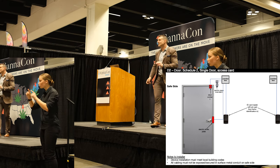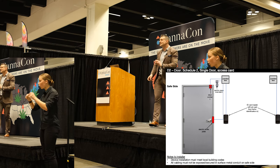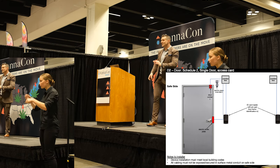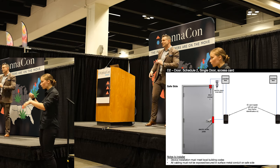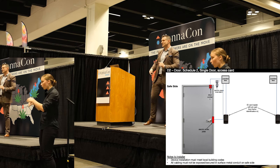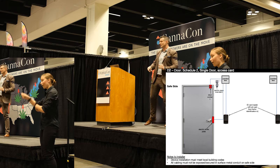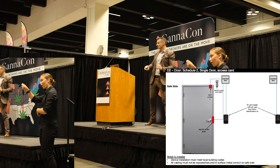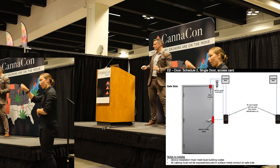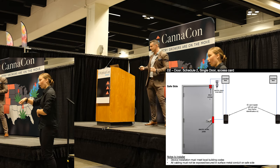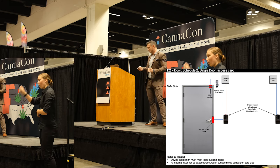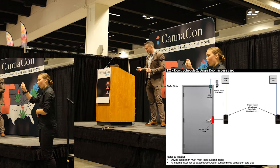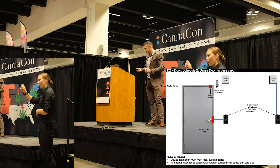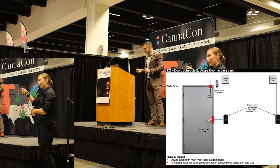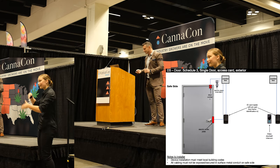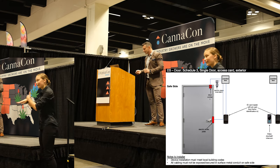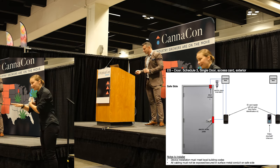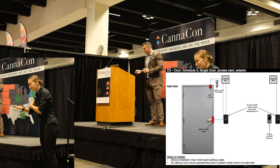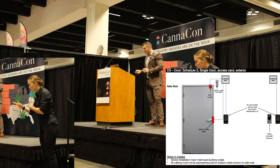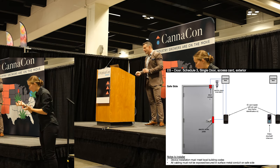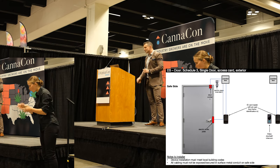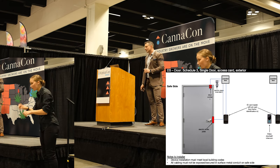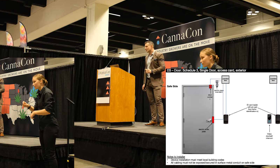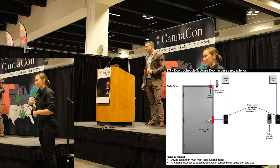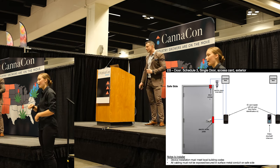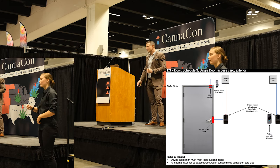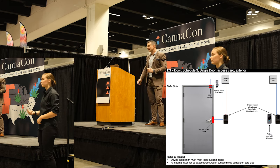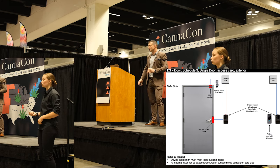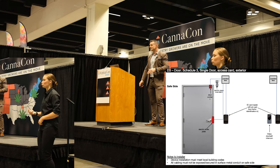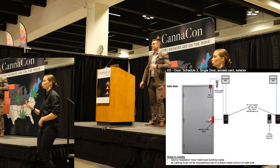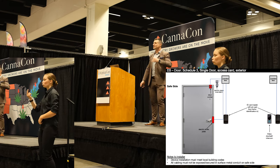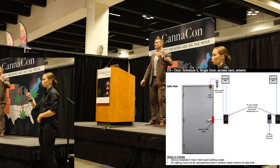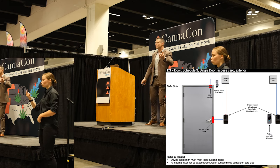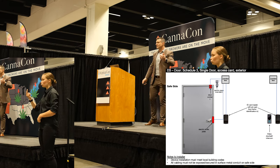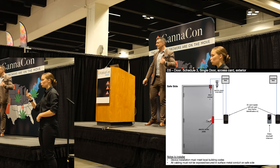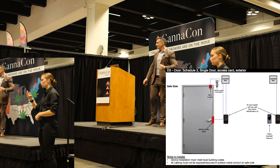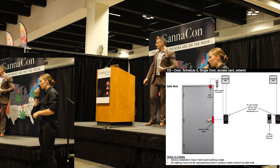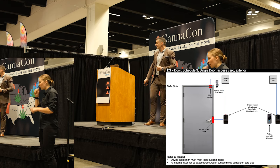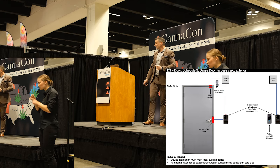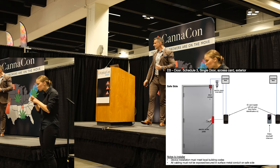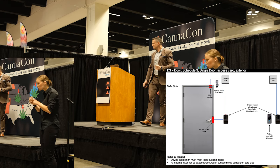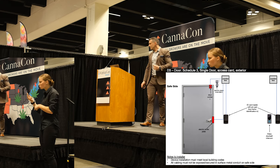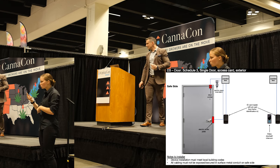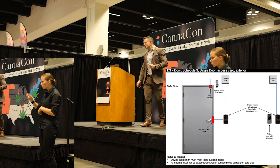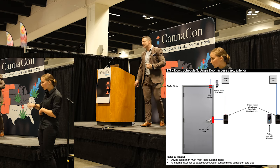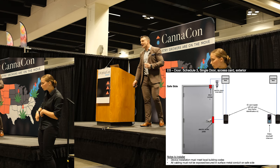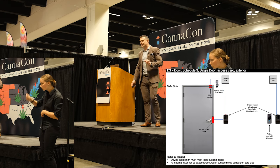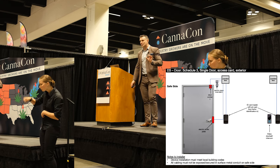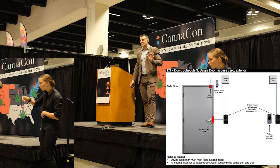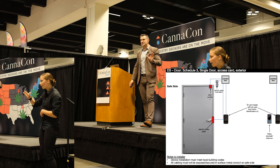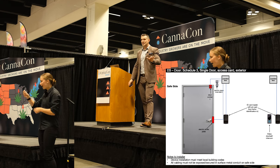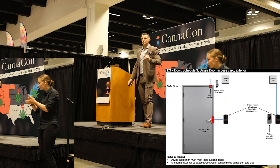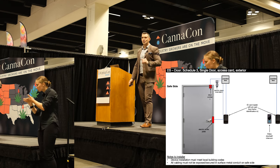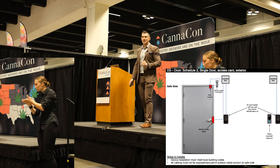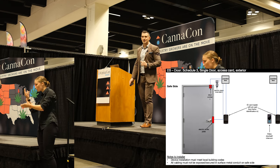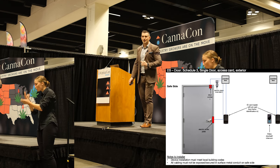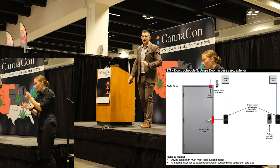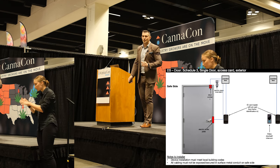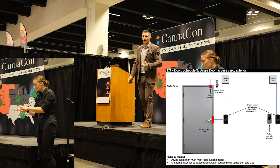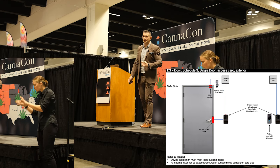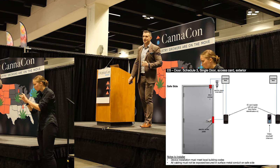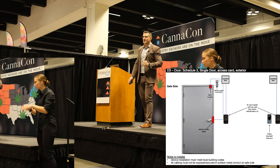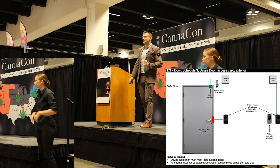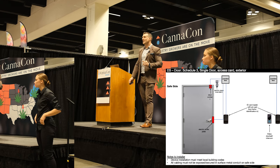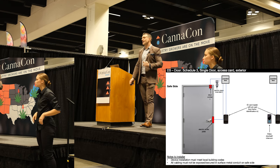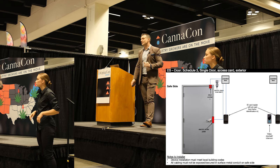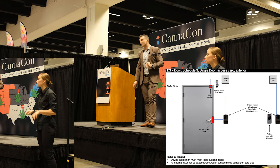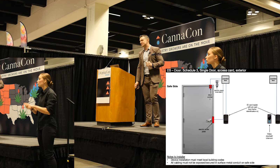identification, at least on the secure storage. And then again, for something like an exterior door, very similar on the attack side, but you just have a doorbell alarm